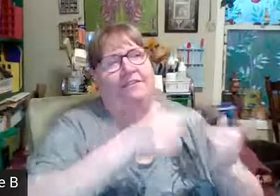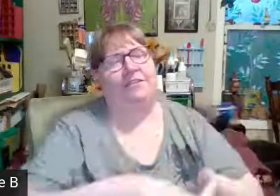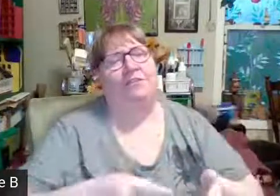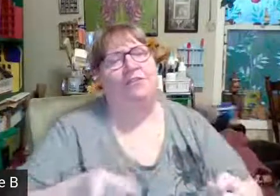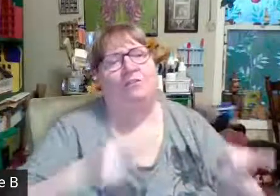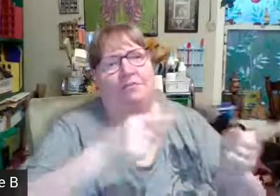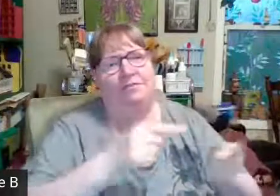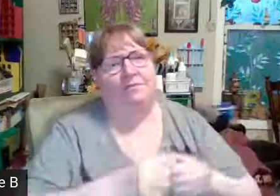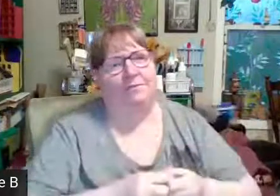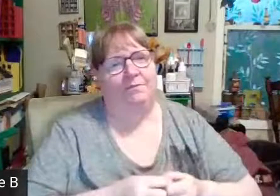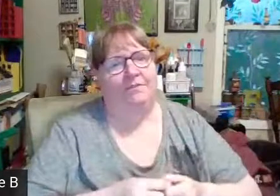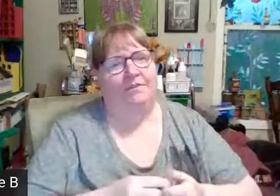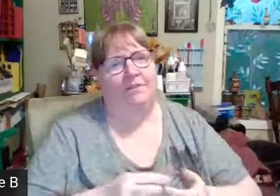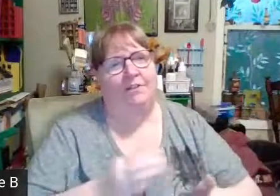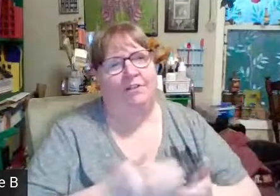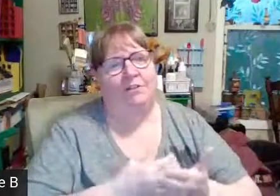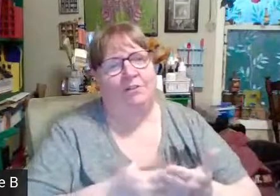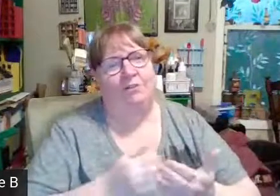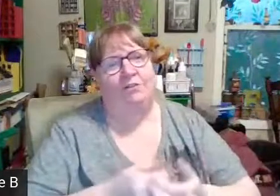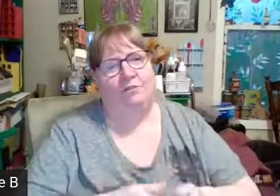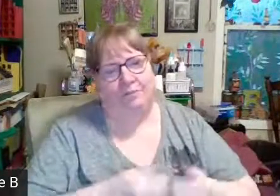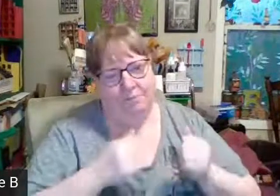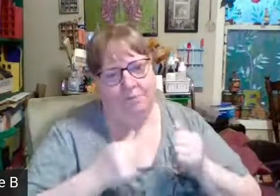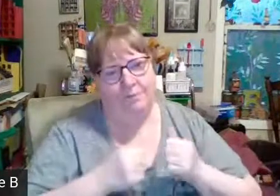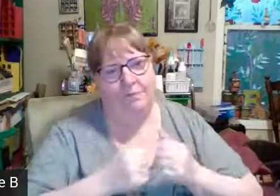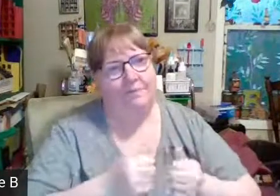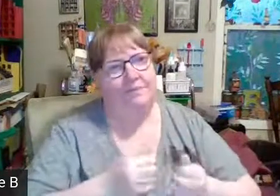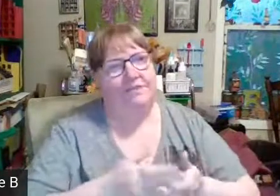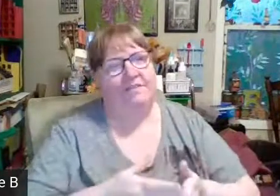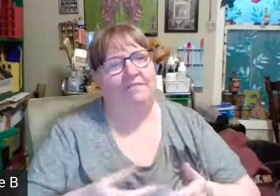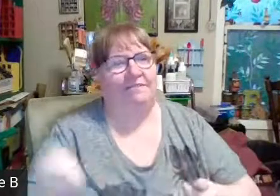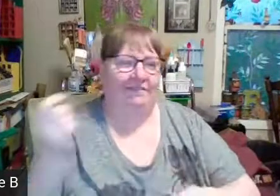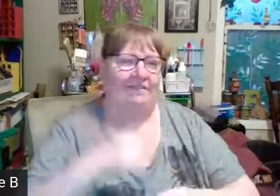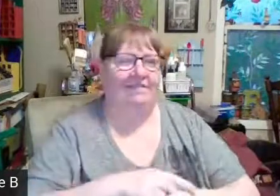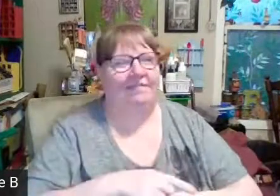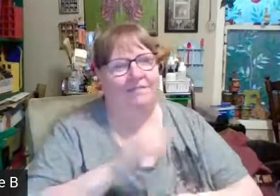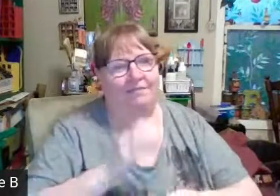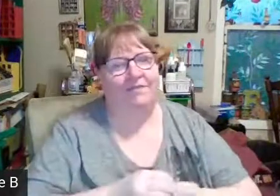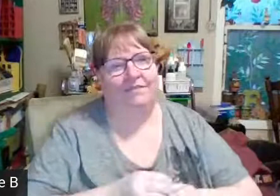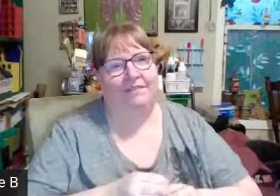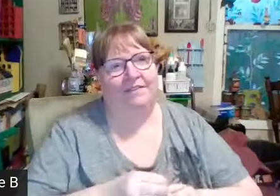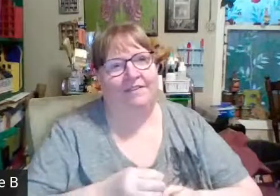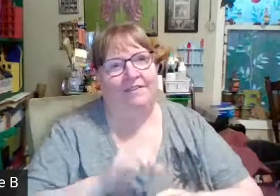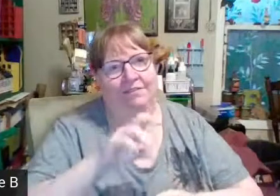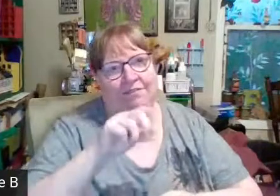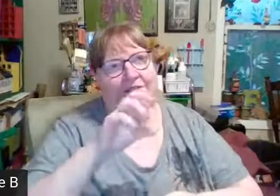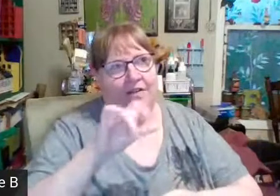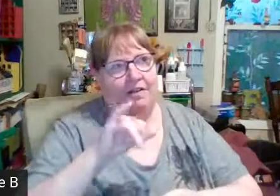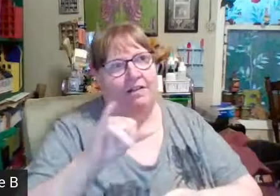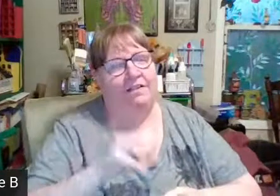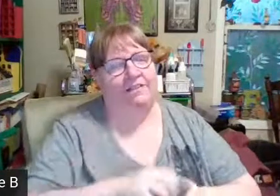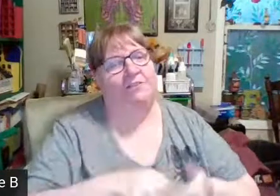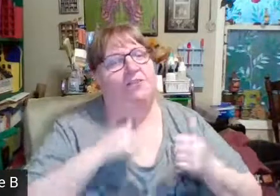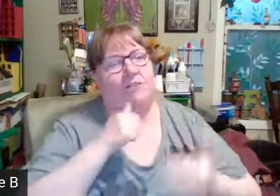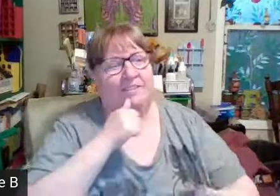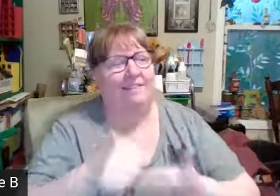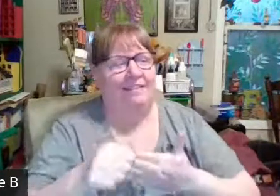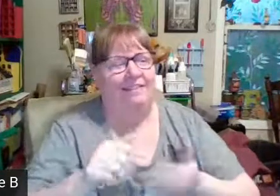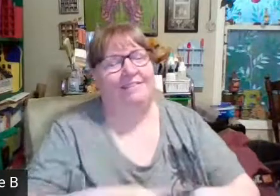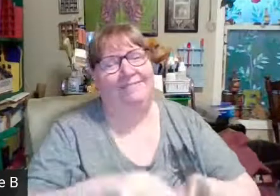whatever means possible. But if you're sending supplies, and you're like, well, I don't know. I don't want to